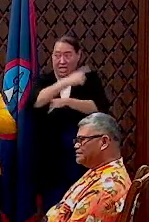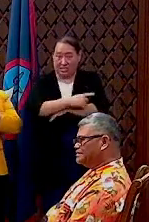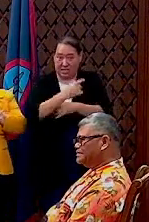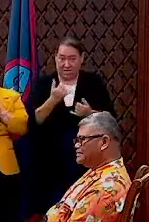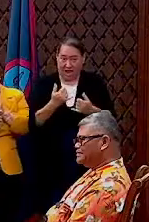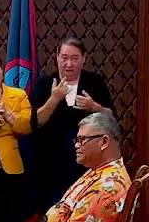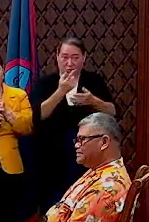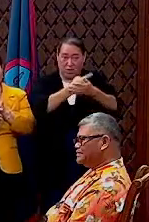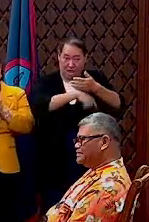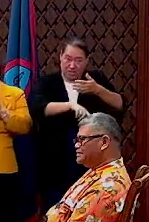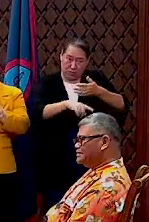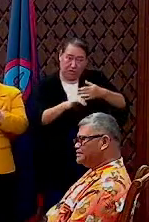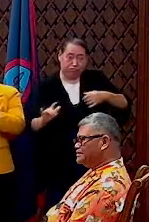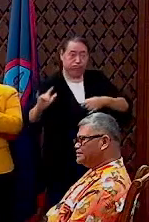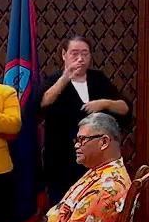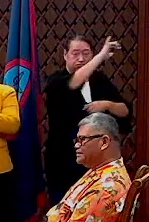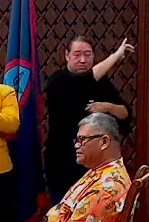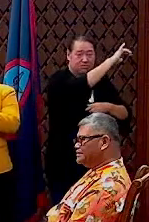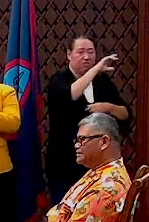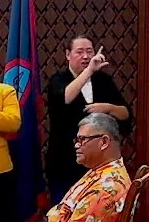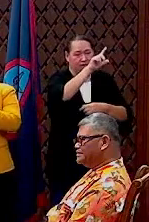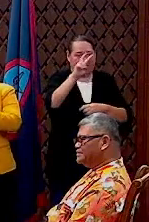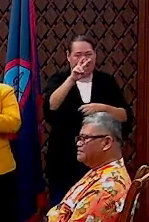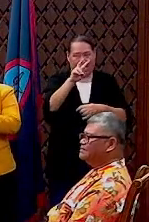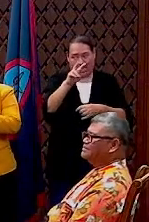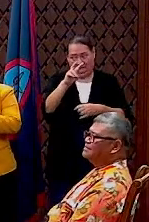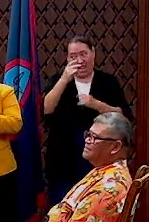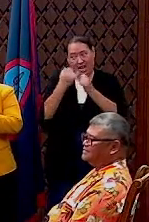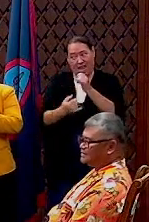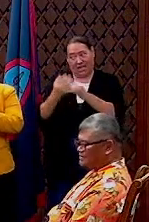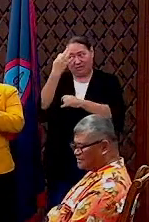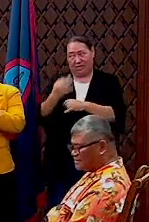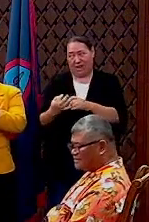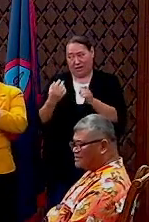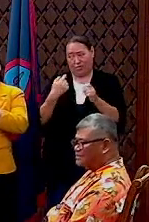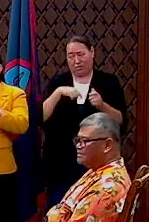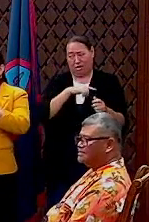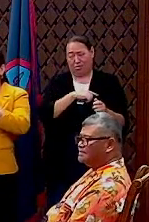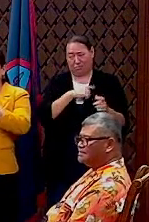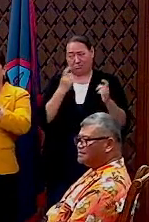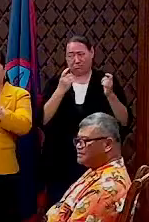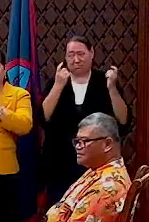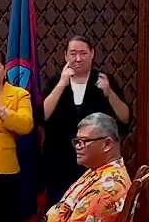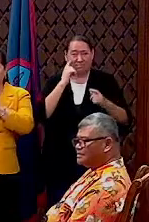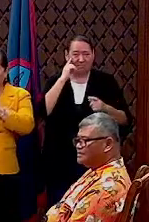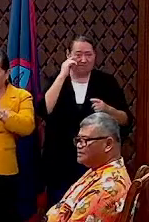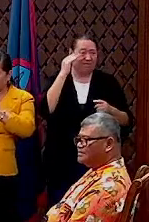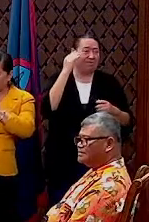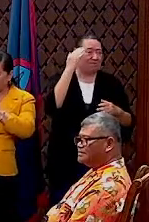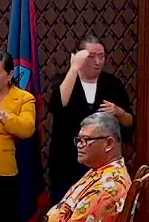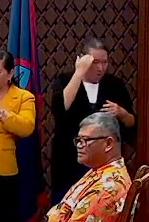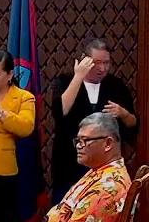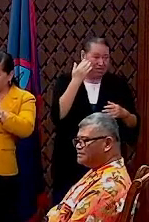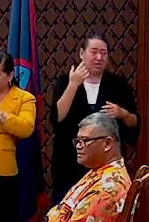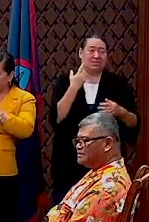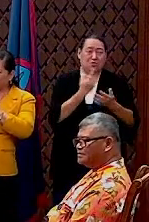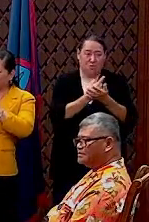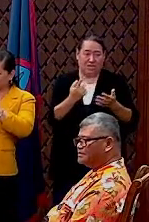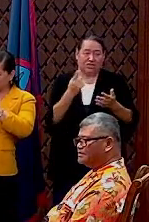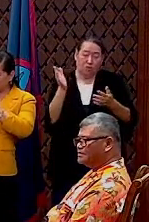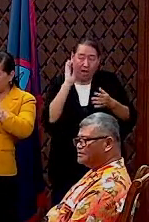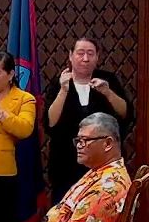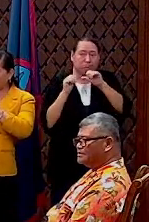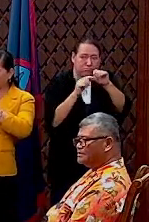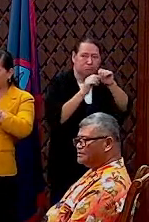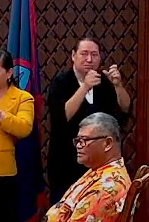week, so we're very sad. This is the last Friday with us, and we're celebrating Deaf Awareness. So hopefully she continues